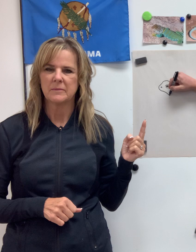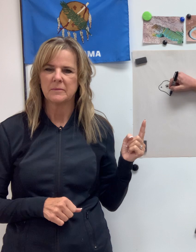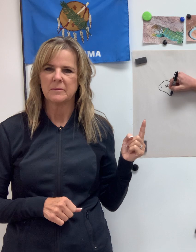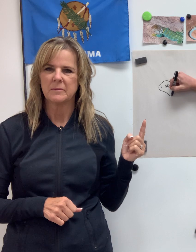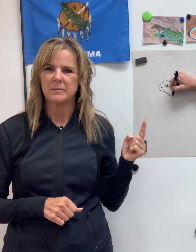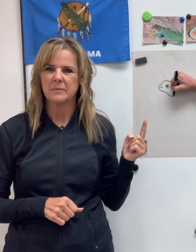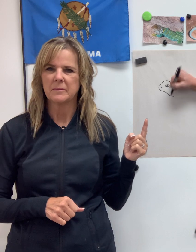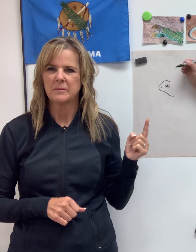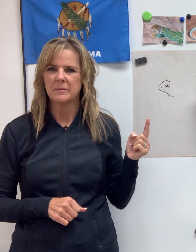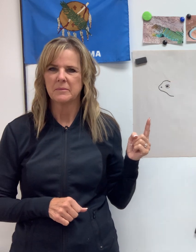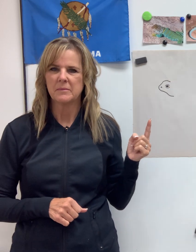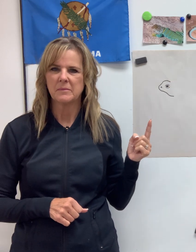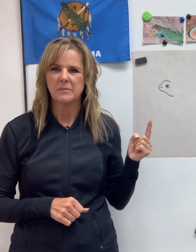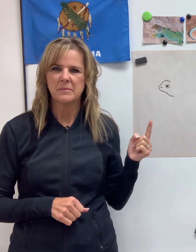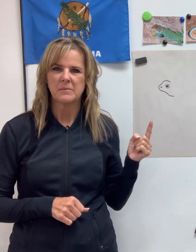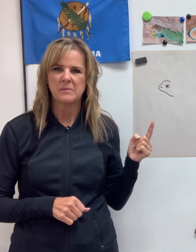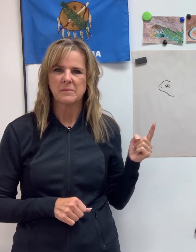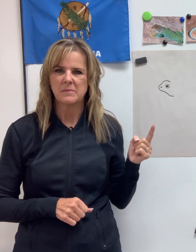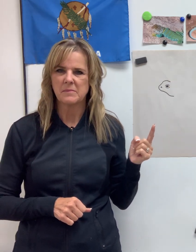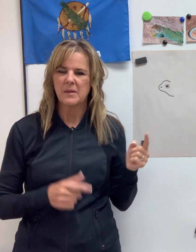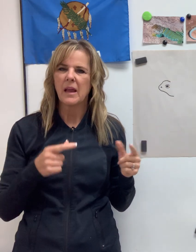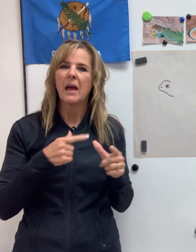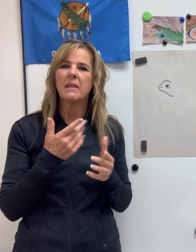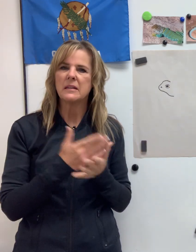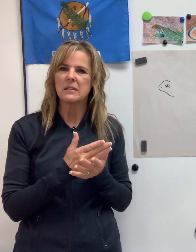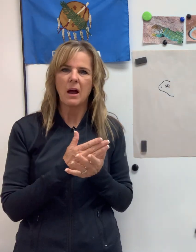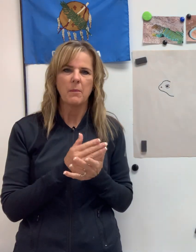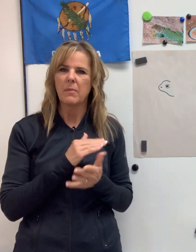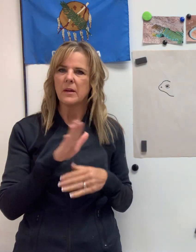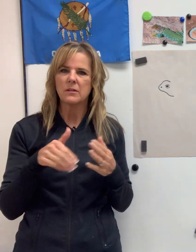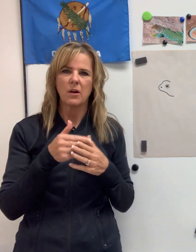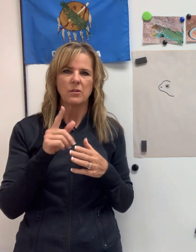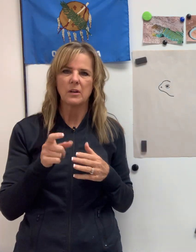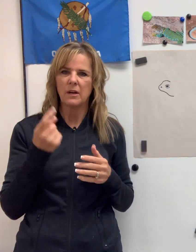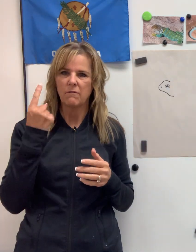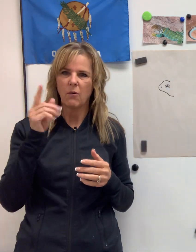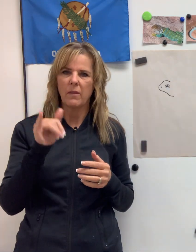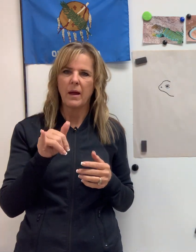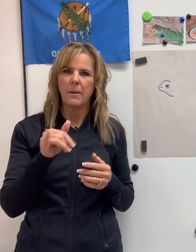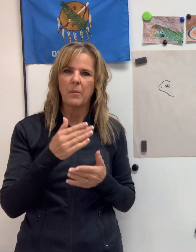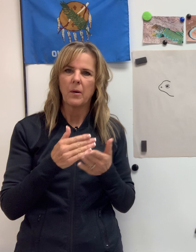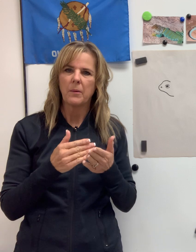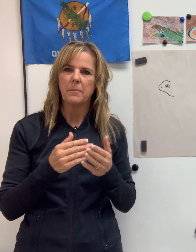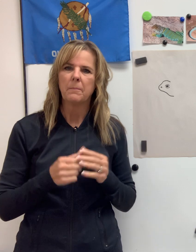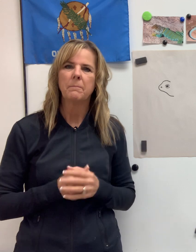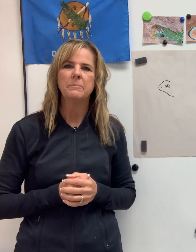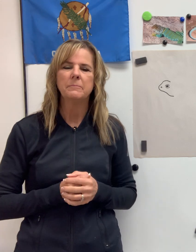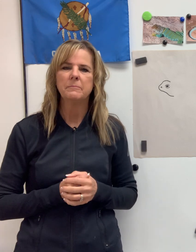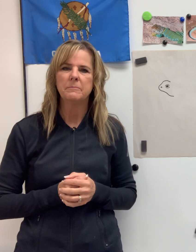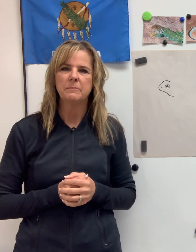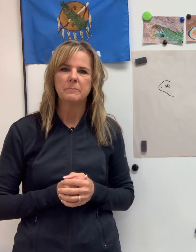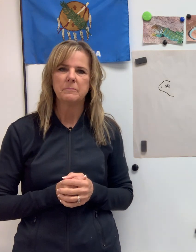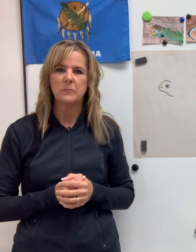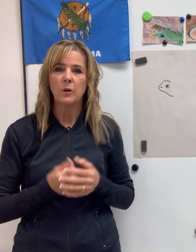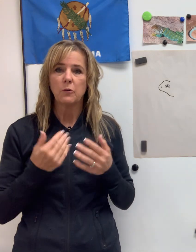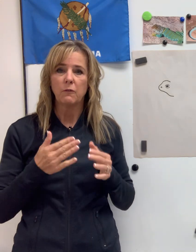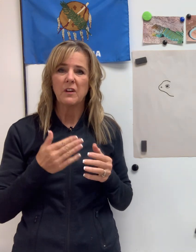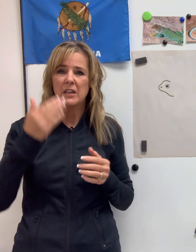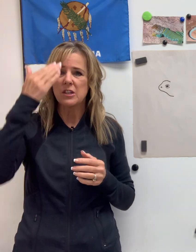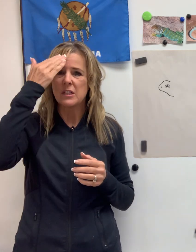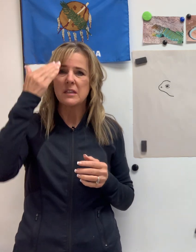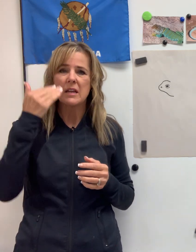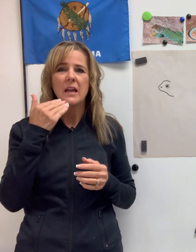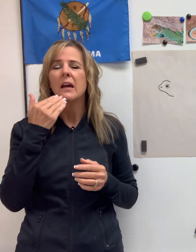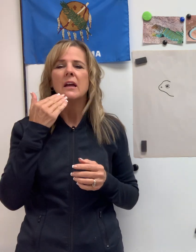eye, and it starts to curve back and then stop. That's all you need to do. Now, to finish off his head, you